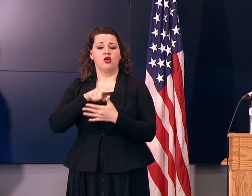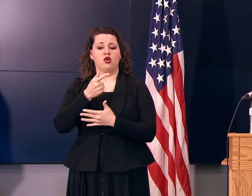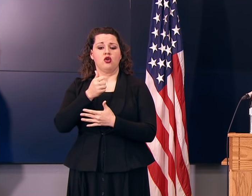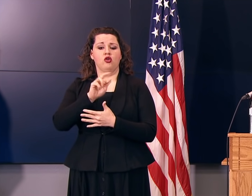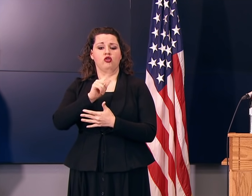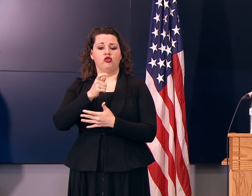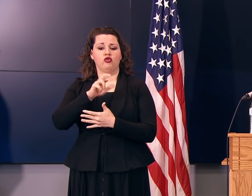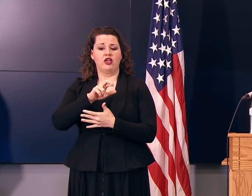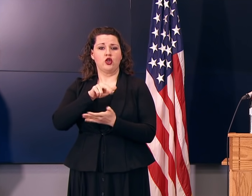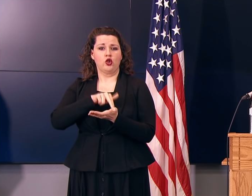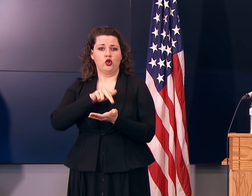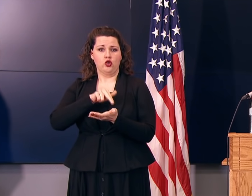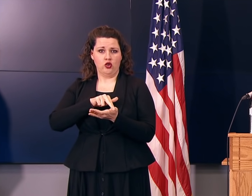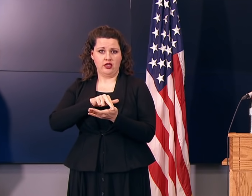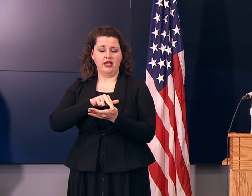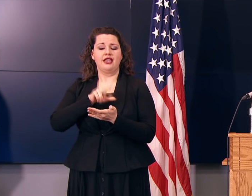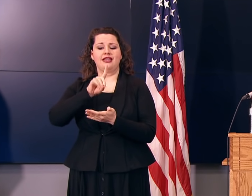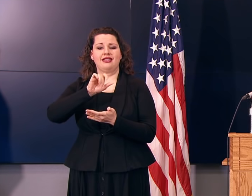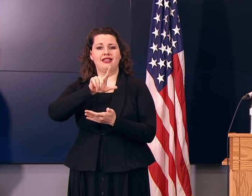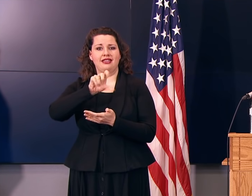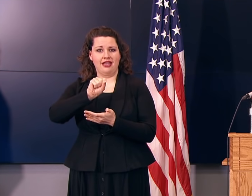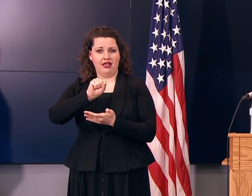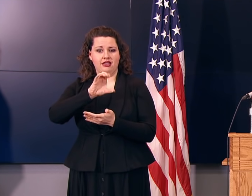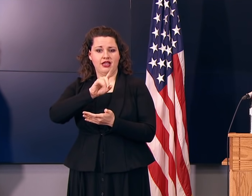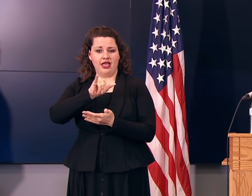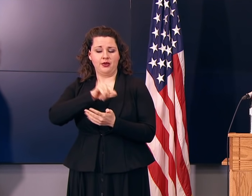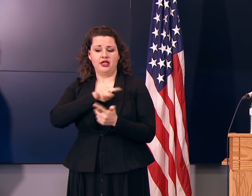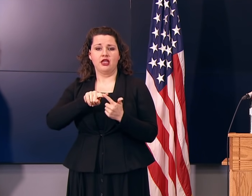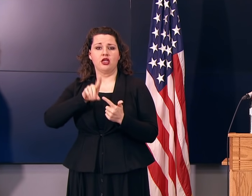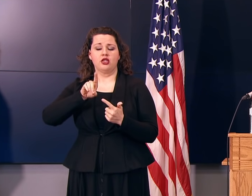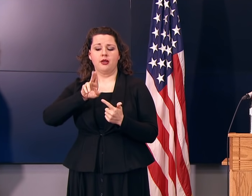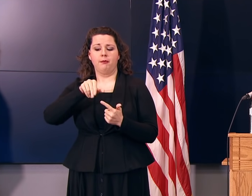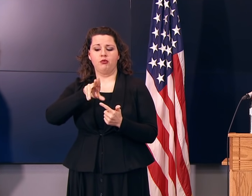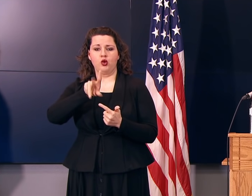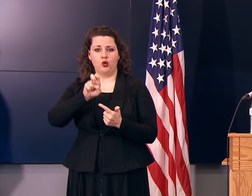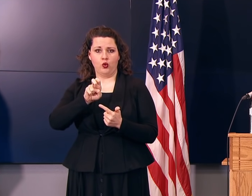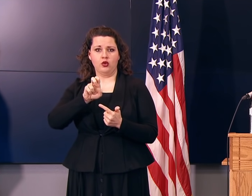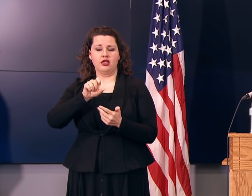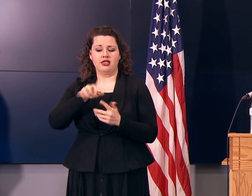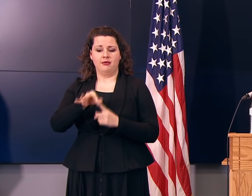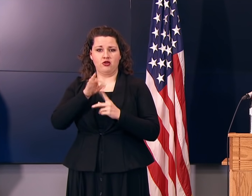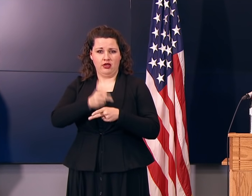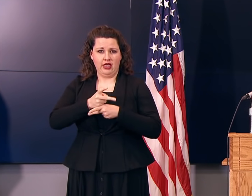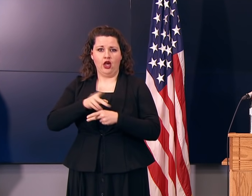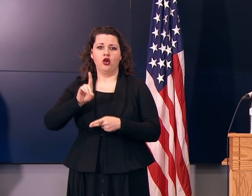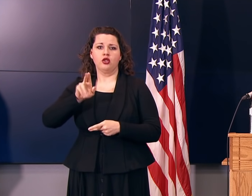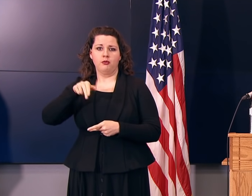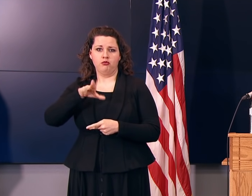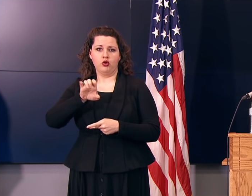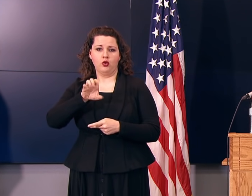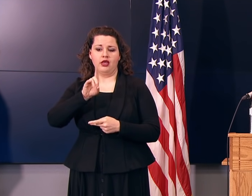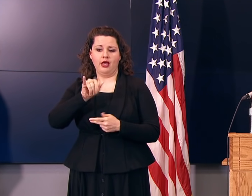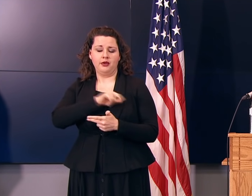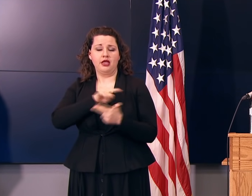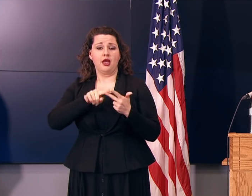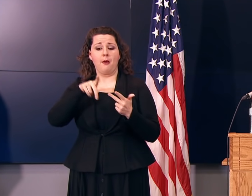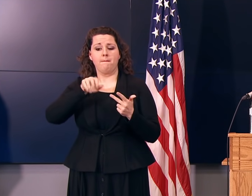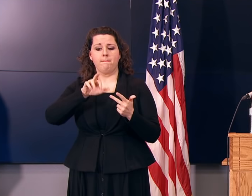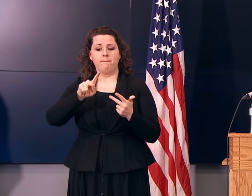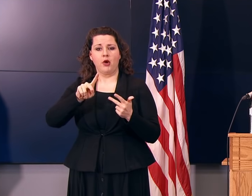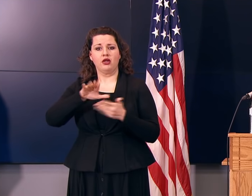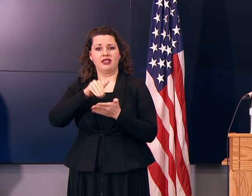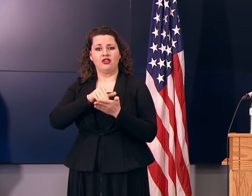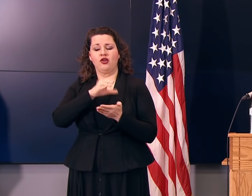and Rehab Center in Dallas County, Dubuque Specialty Care in Dubuque County, Park Center and